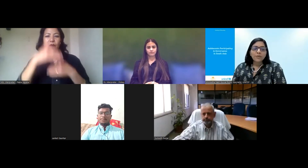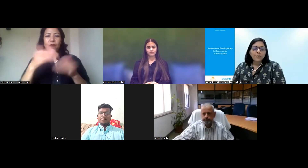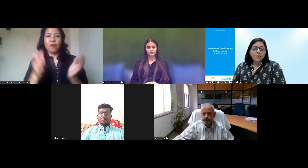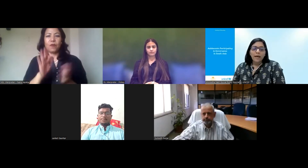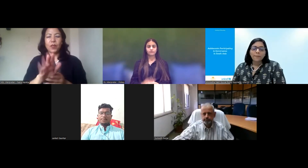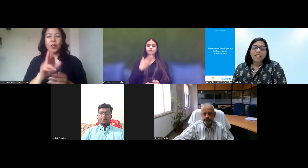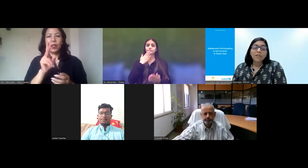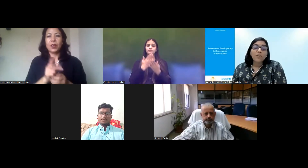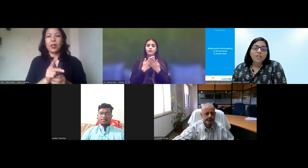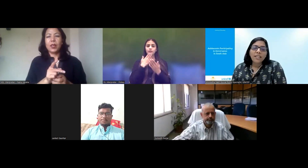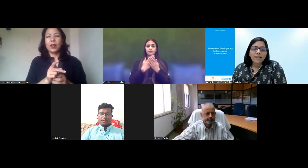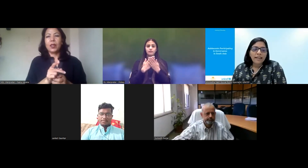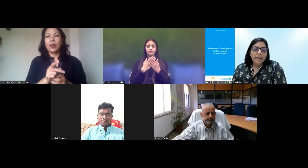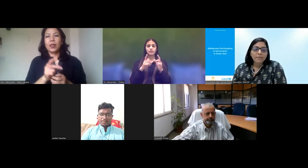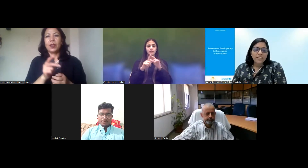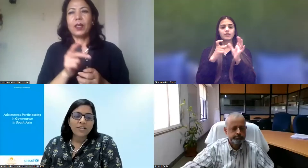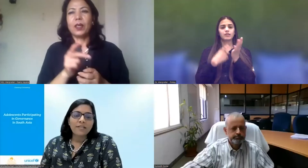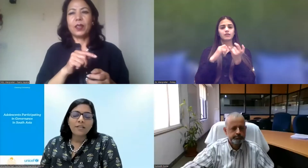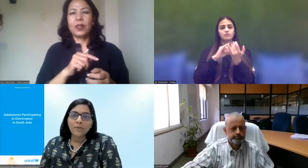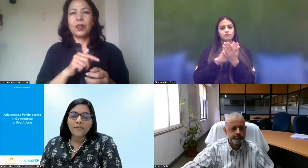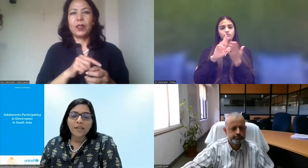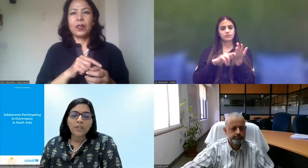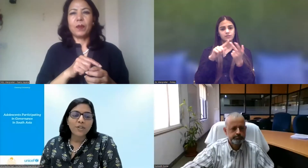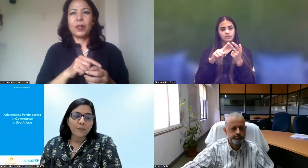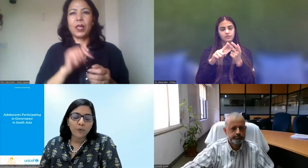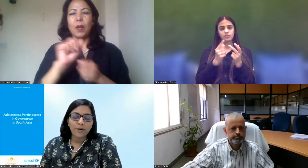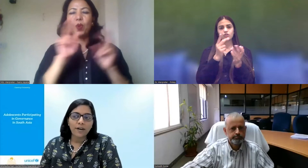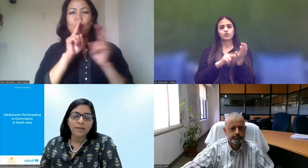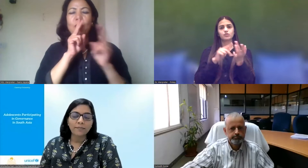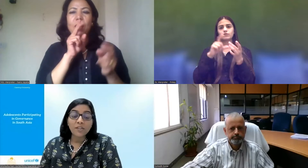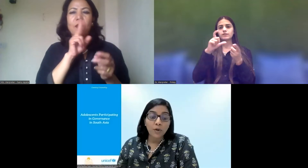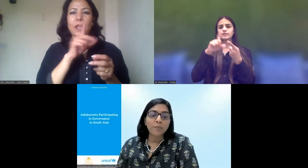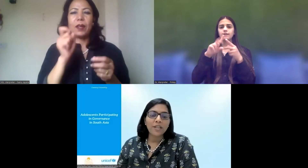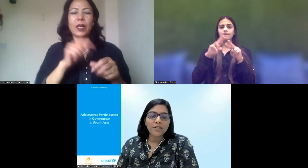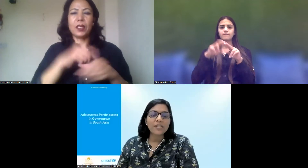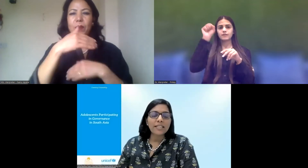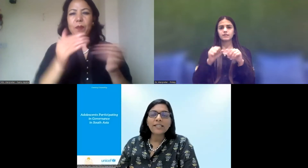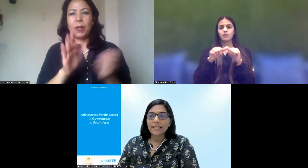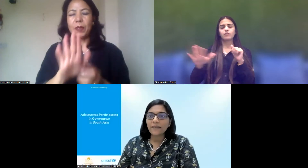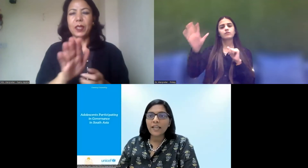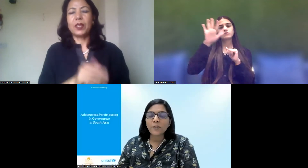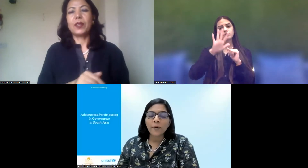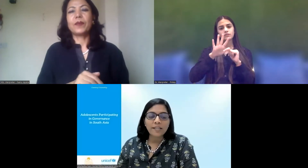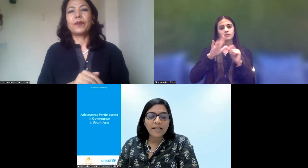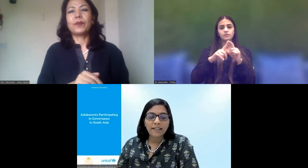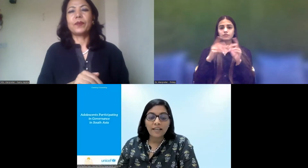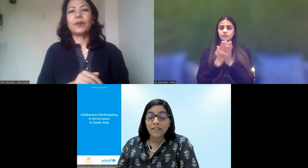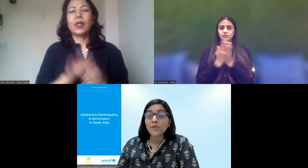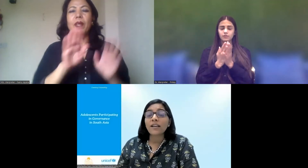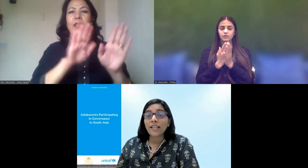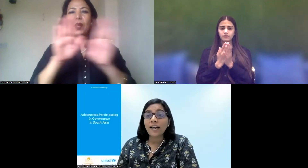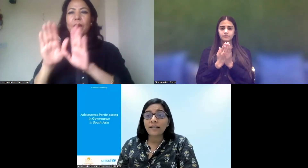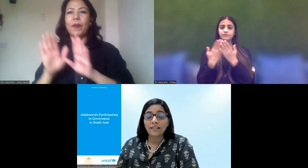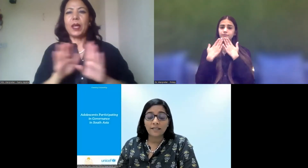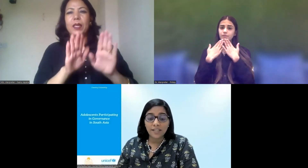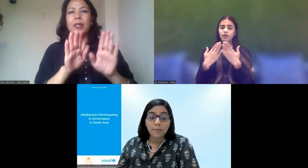Thank you, Darshini and ADAPT section, UNICEF South Asia for this documentation series and giving us space. And thanks to